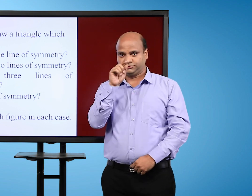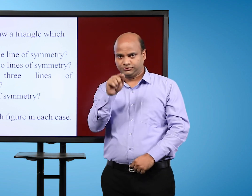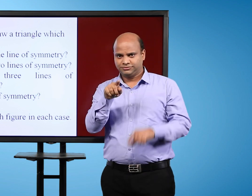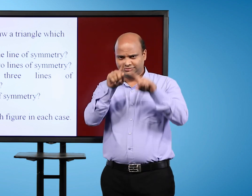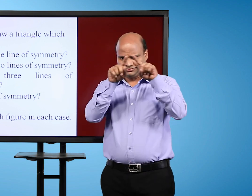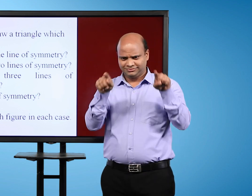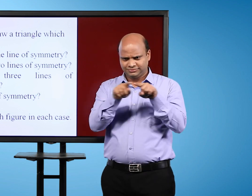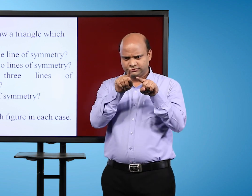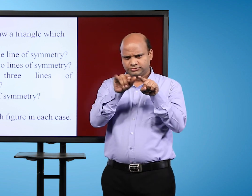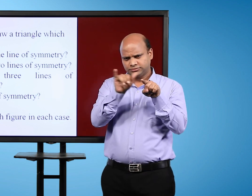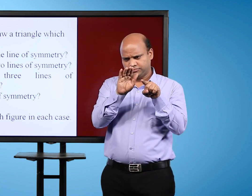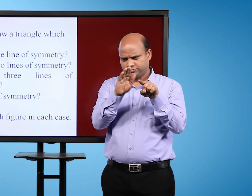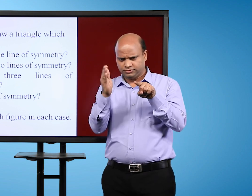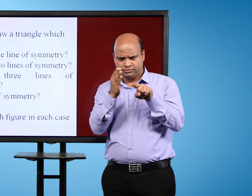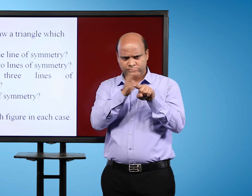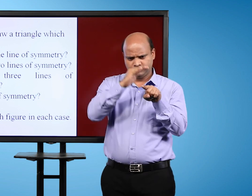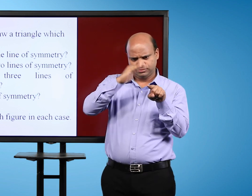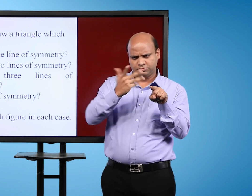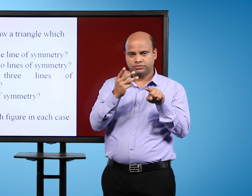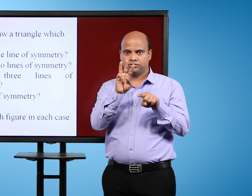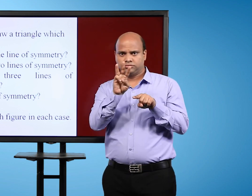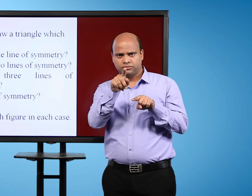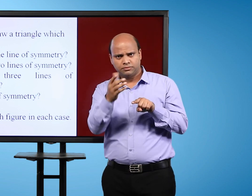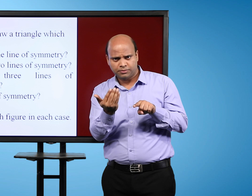C. Exactly 3 lines of symmetry,